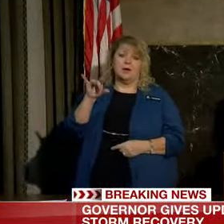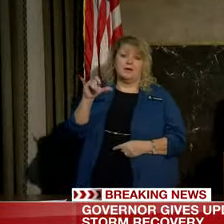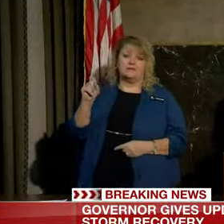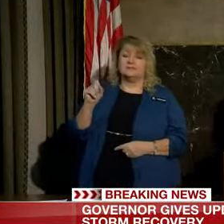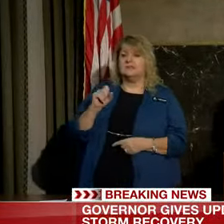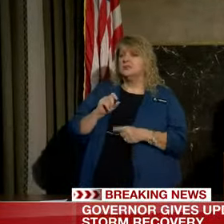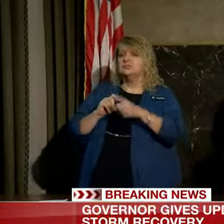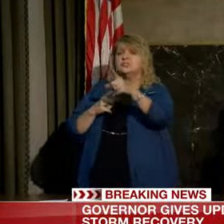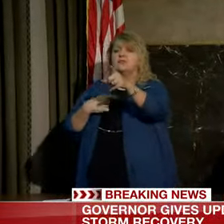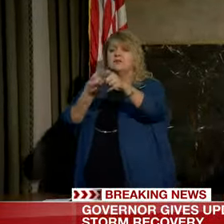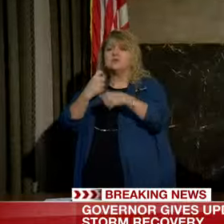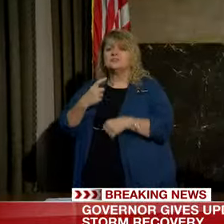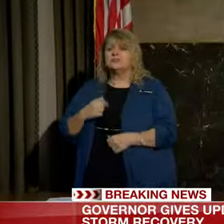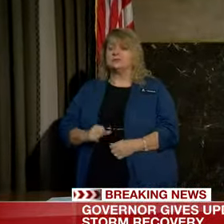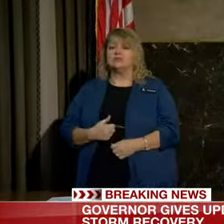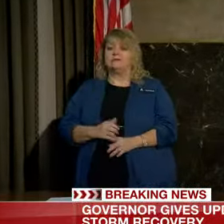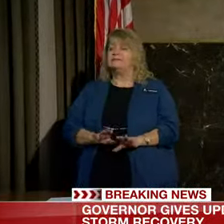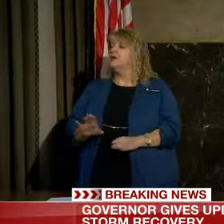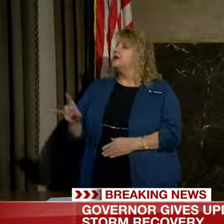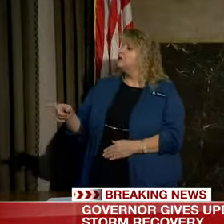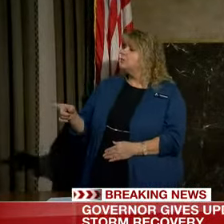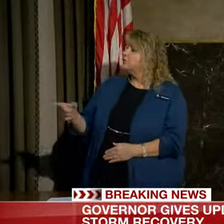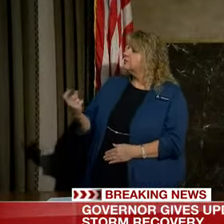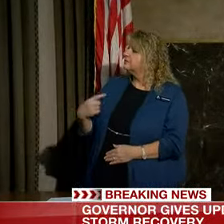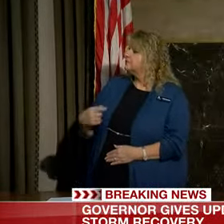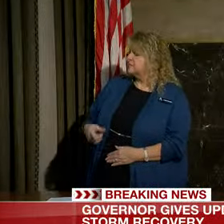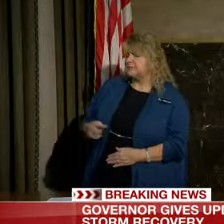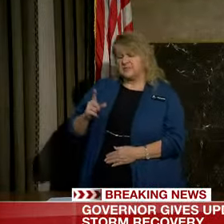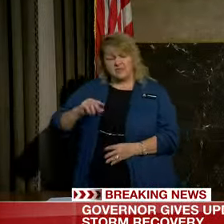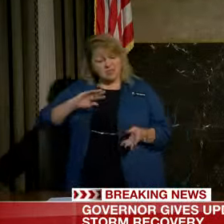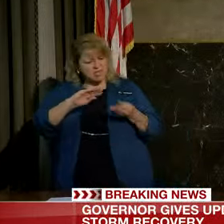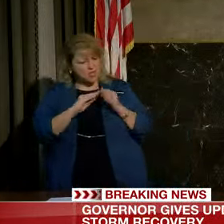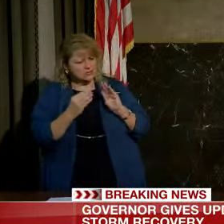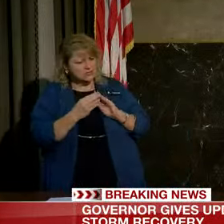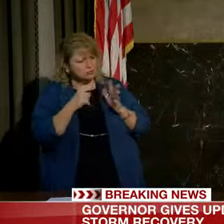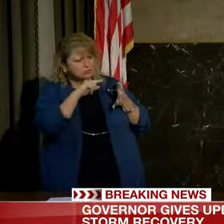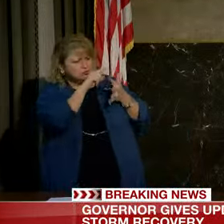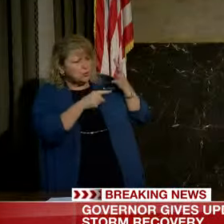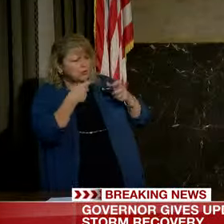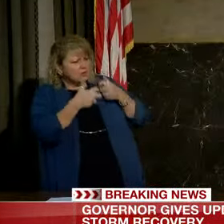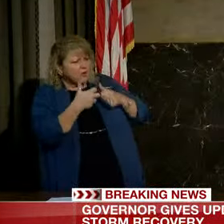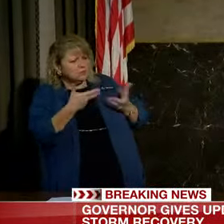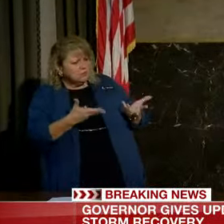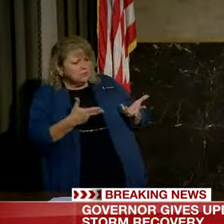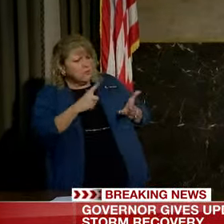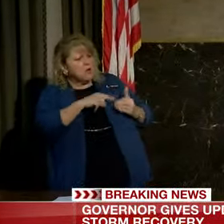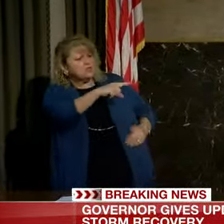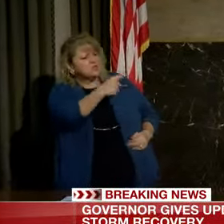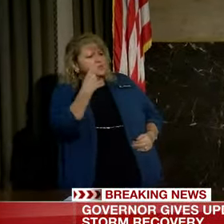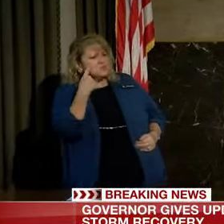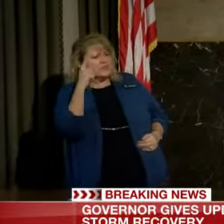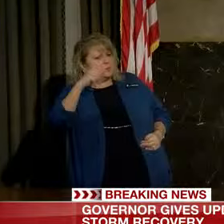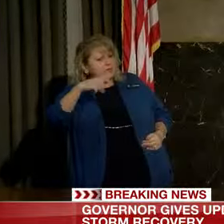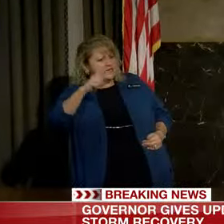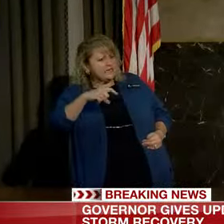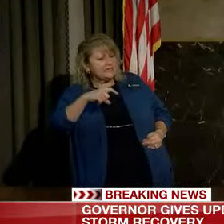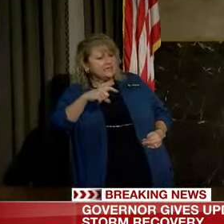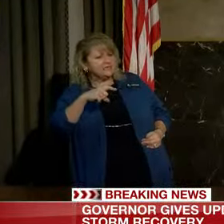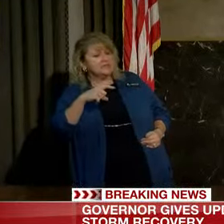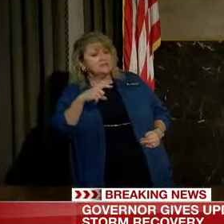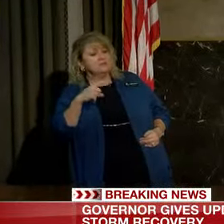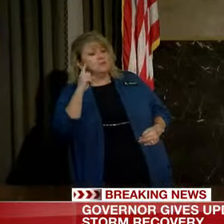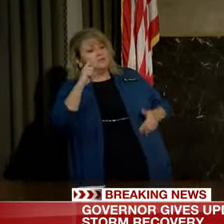Did you have a question? I'm sorry. Yeah. The numbers that point up the problem today, what do you think it would take for us to get past the